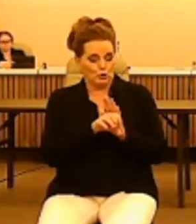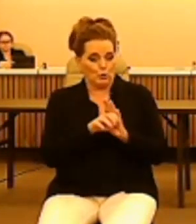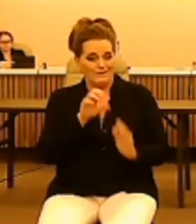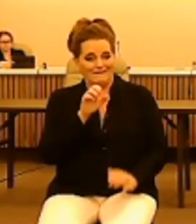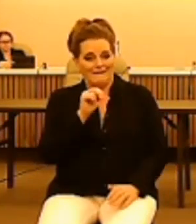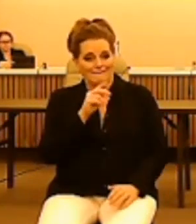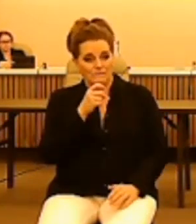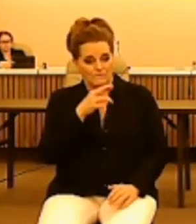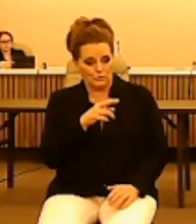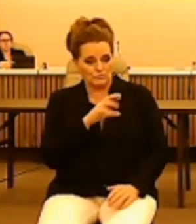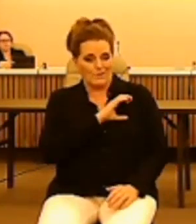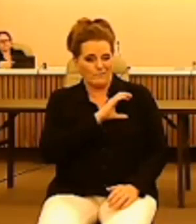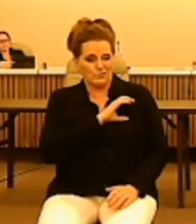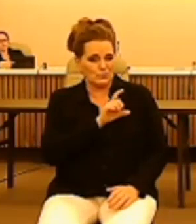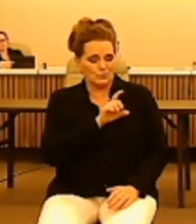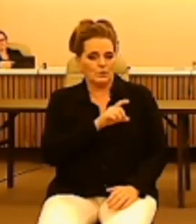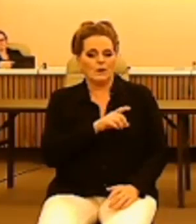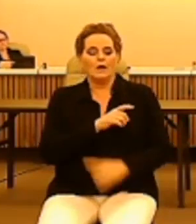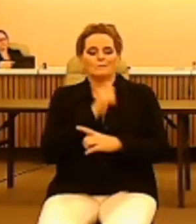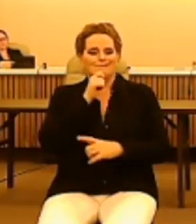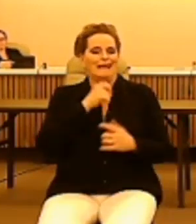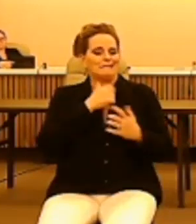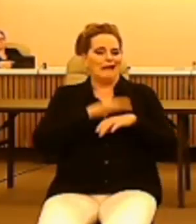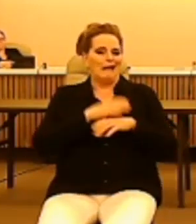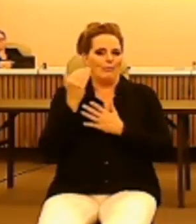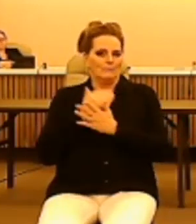sent me a correction. It's on the next one, I think. Okay, fantastic.